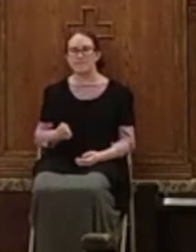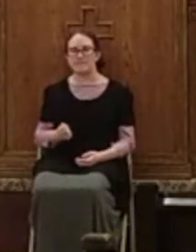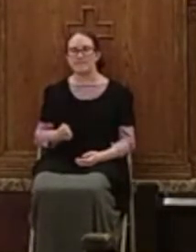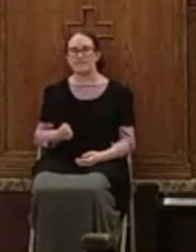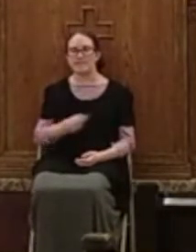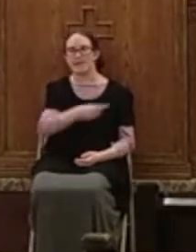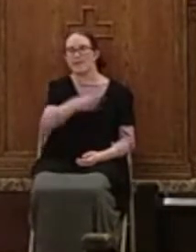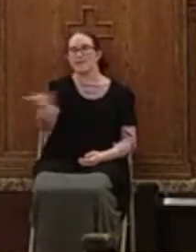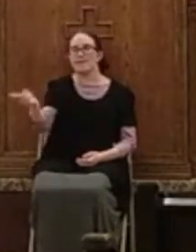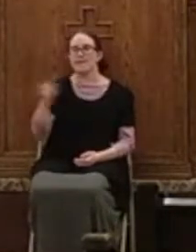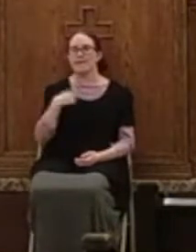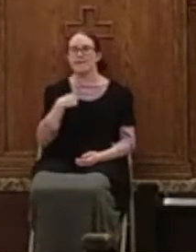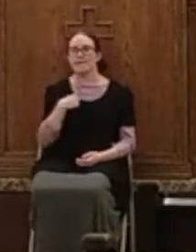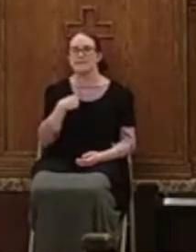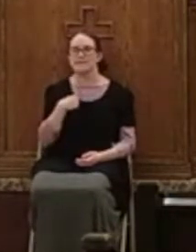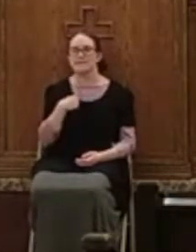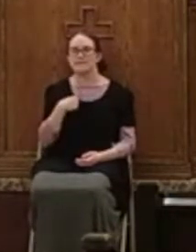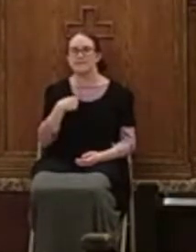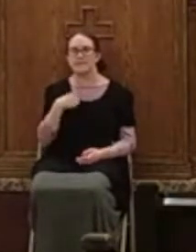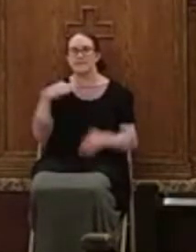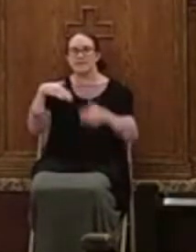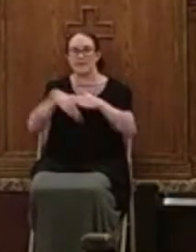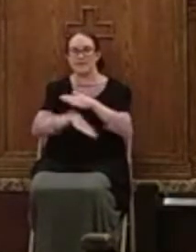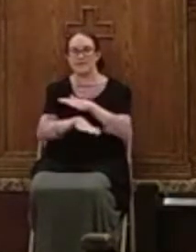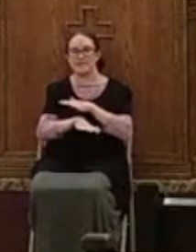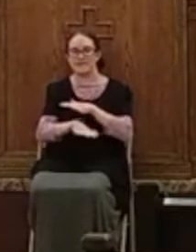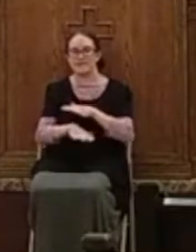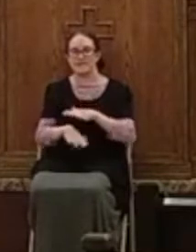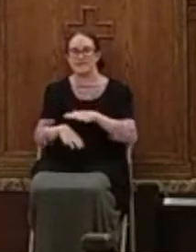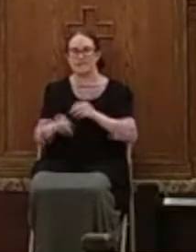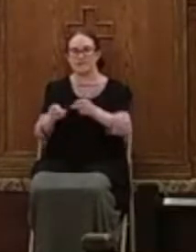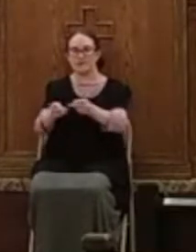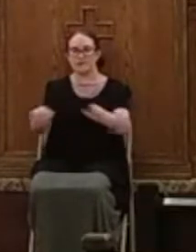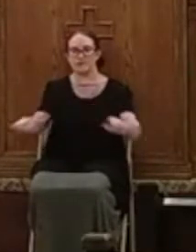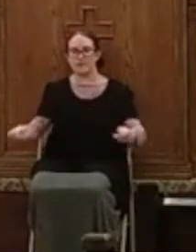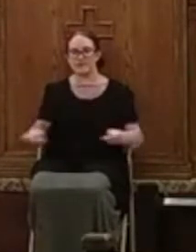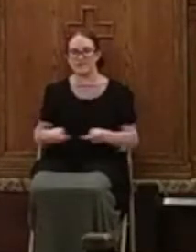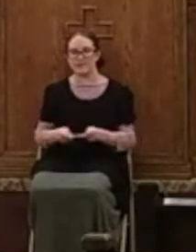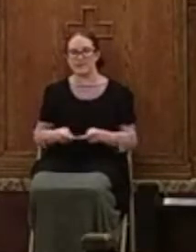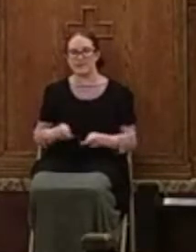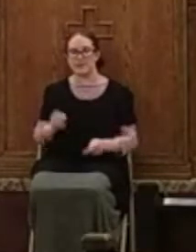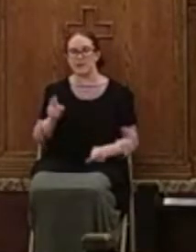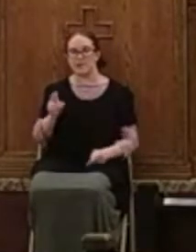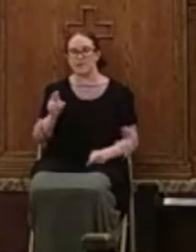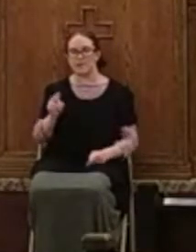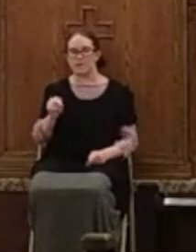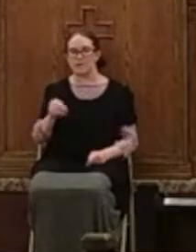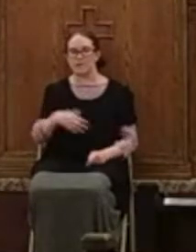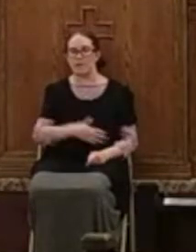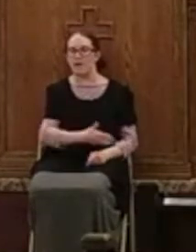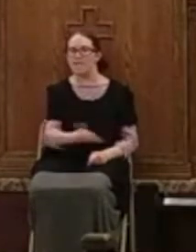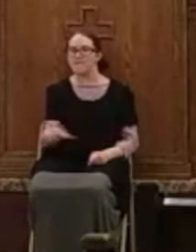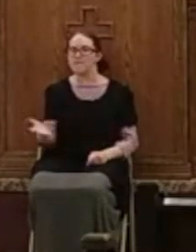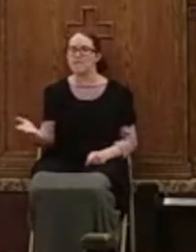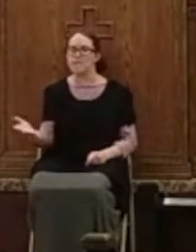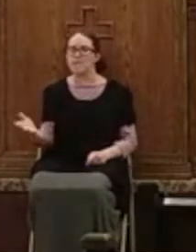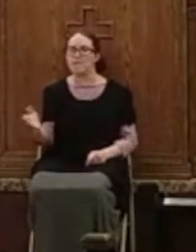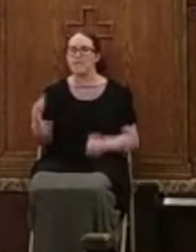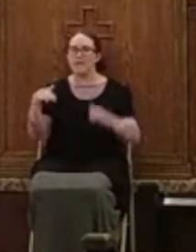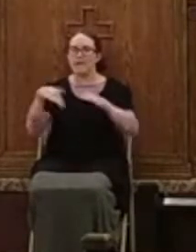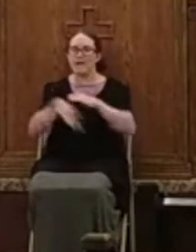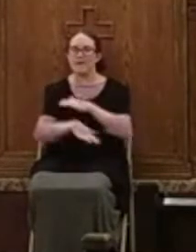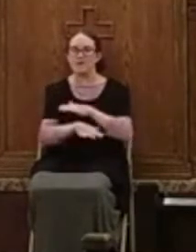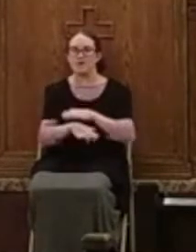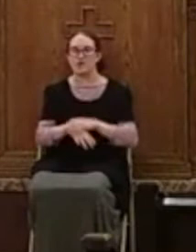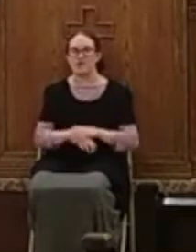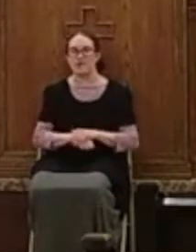that you and I have access to places that not everybody can go